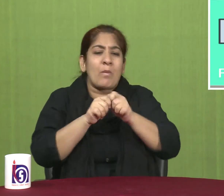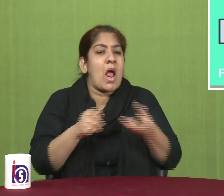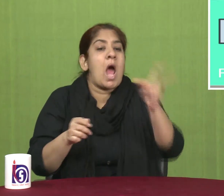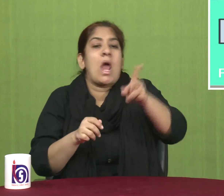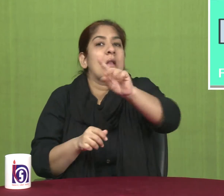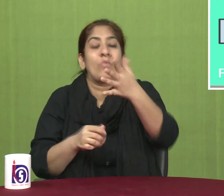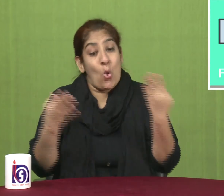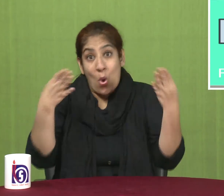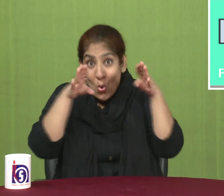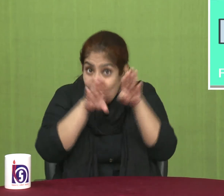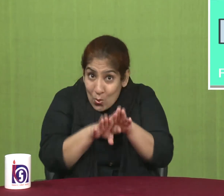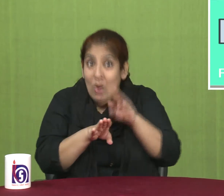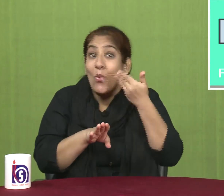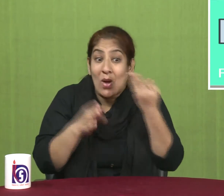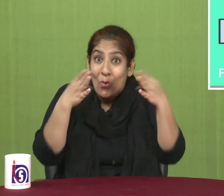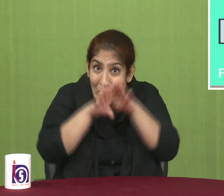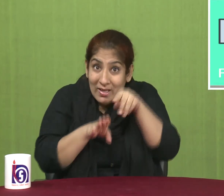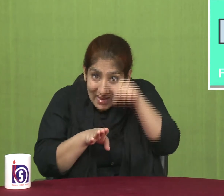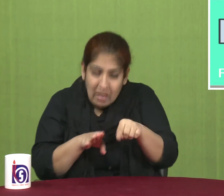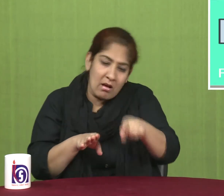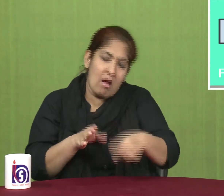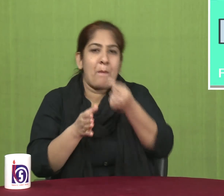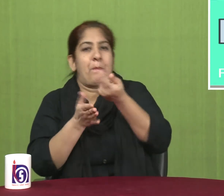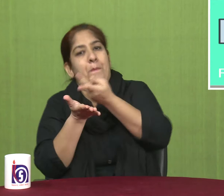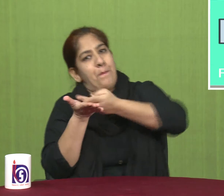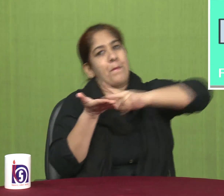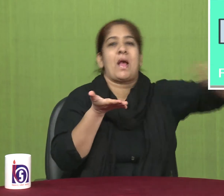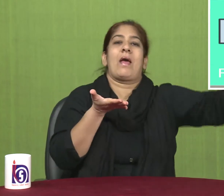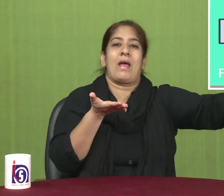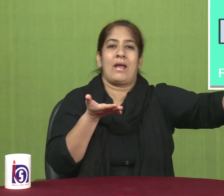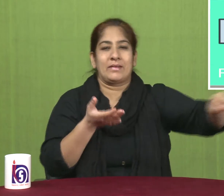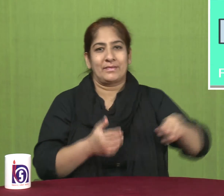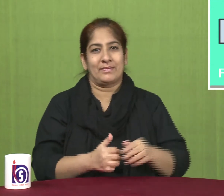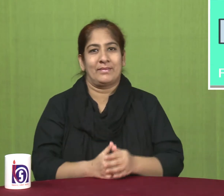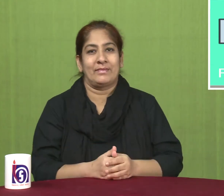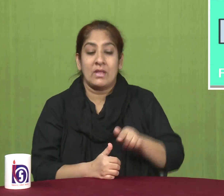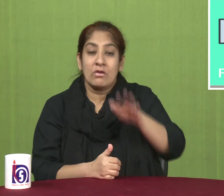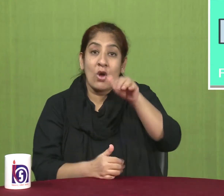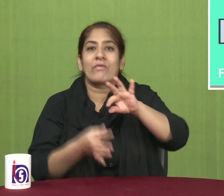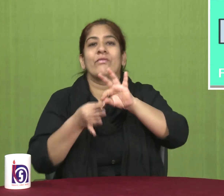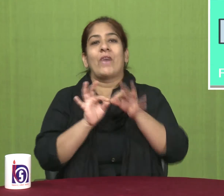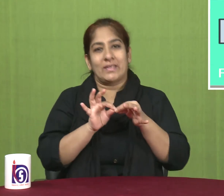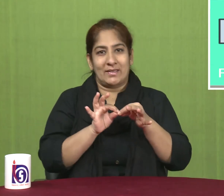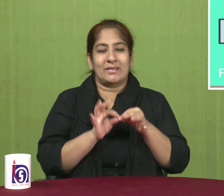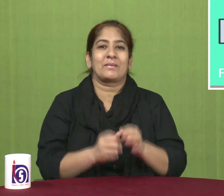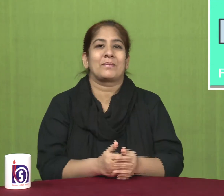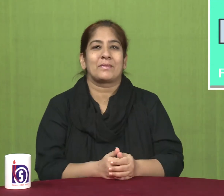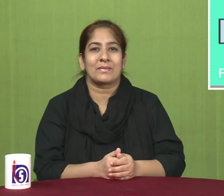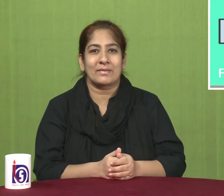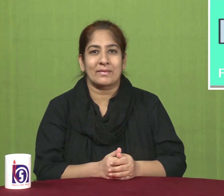and only after some particular time period it can be returned. For a particular time it